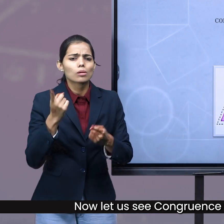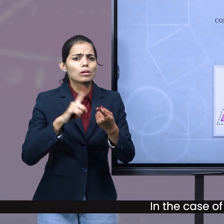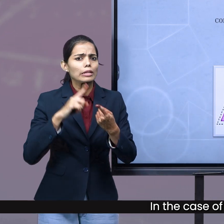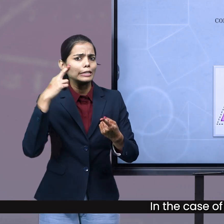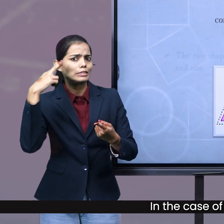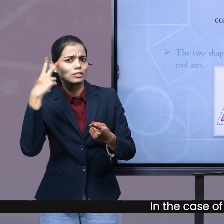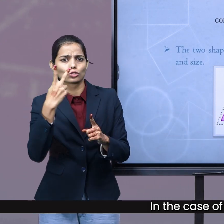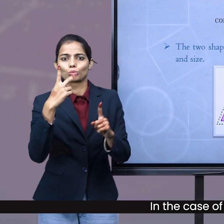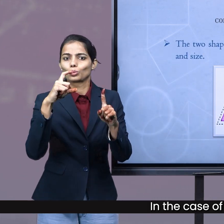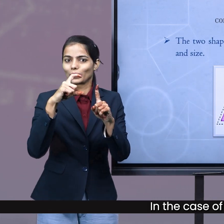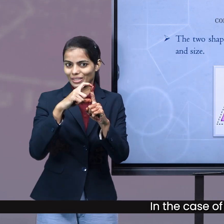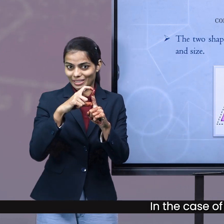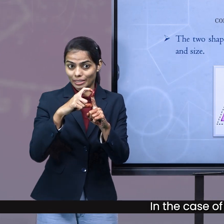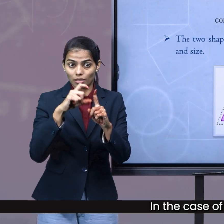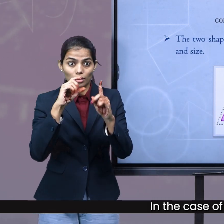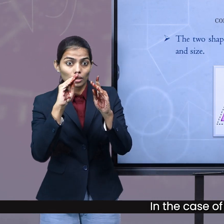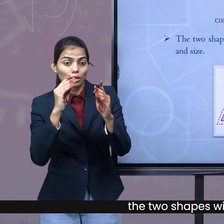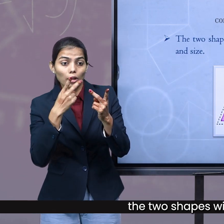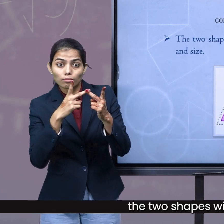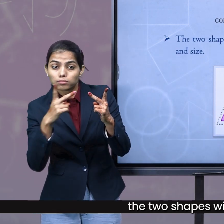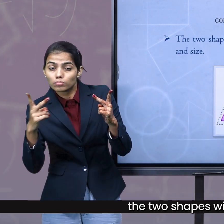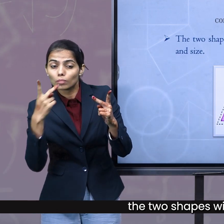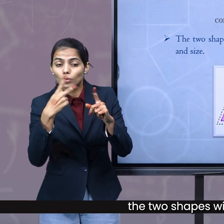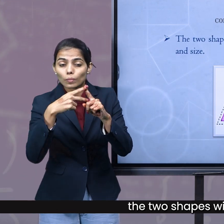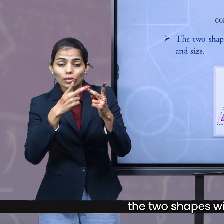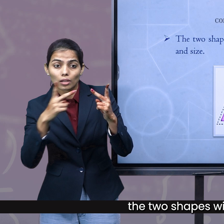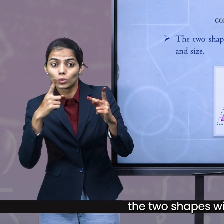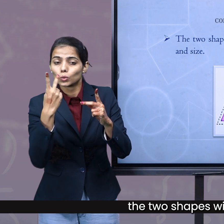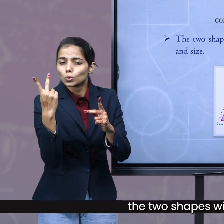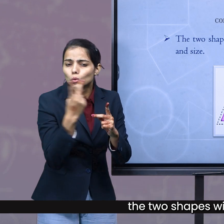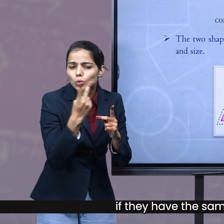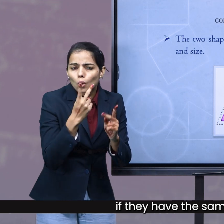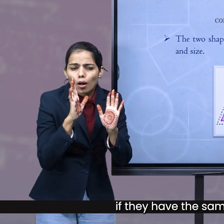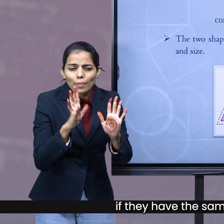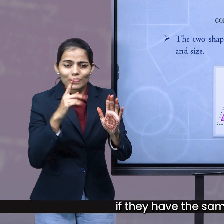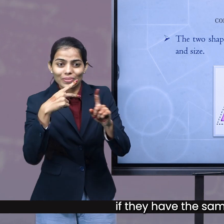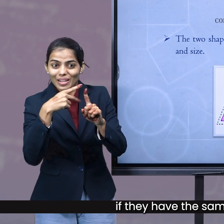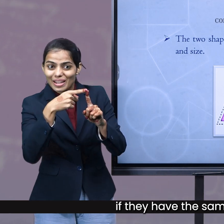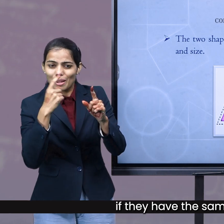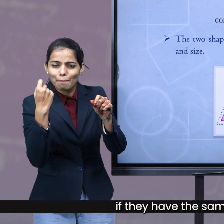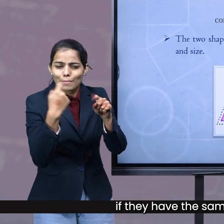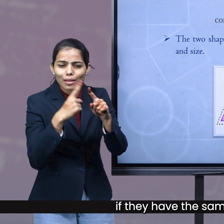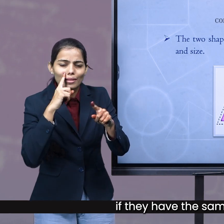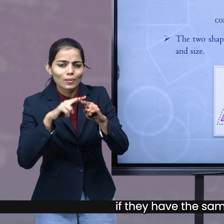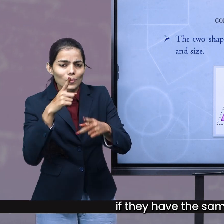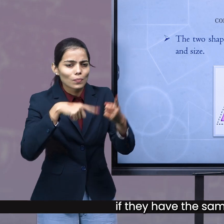In the case of 2D shapes, the two shapes will be congruent if they have the same shape and